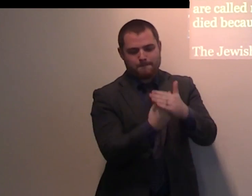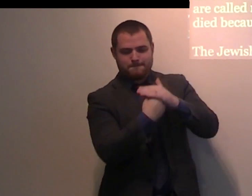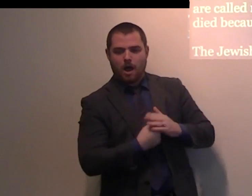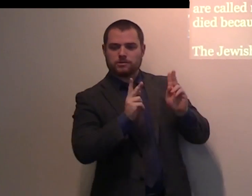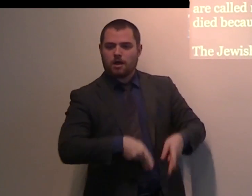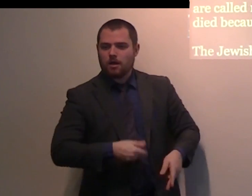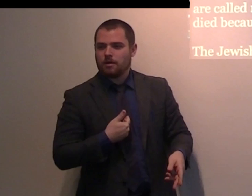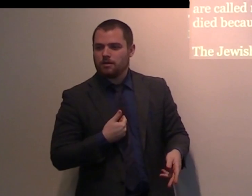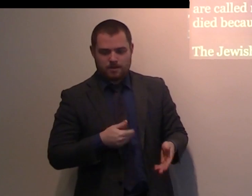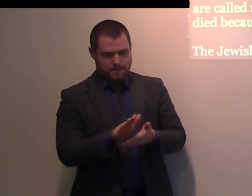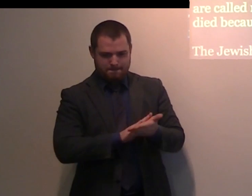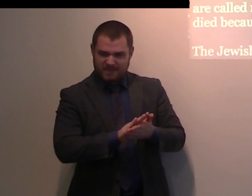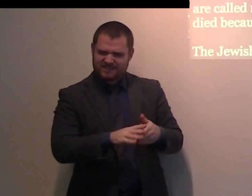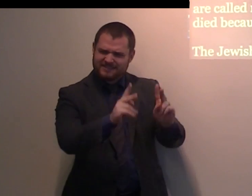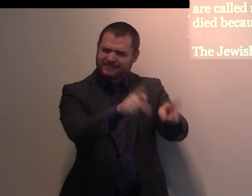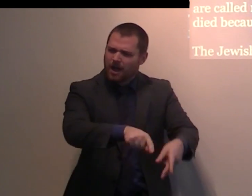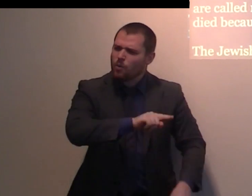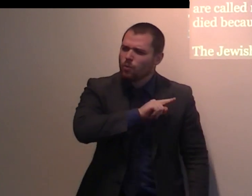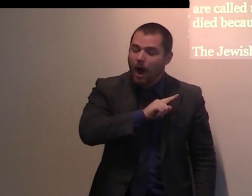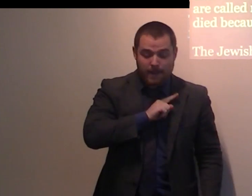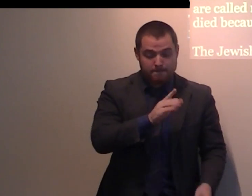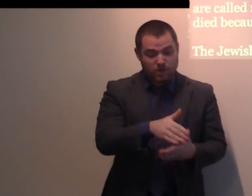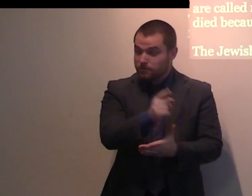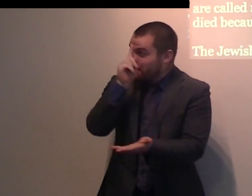This means they died because they believed in God.